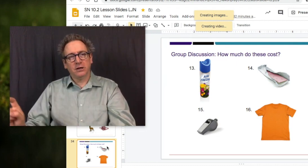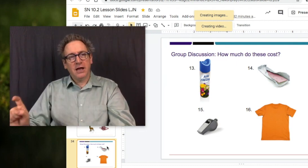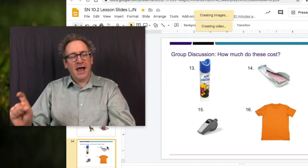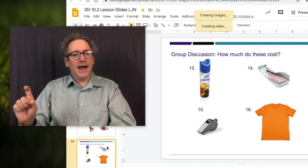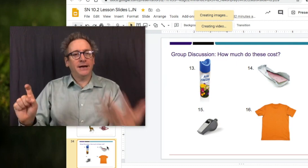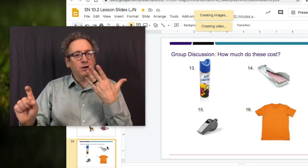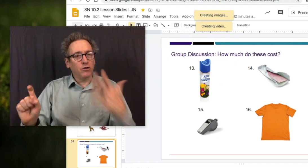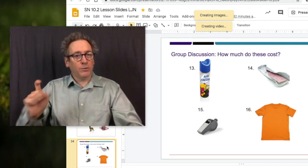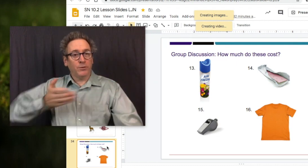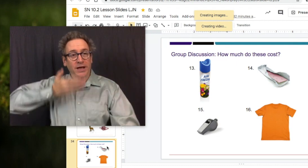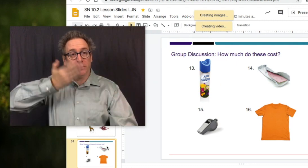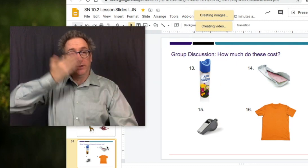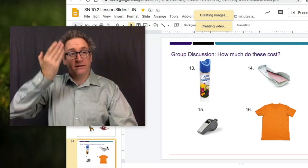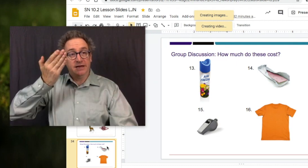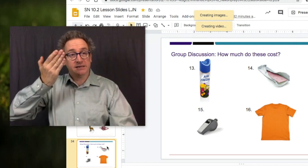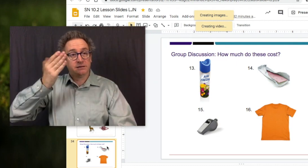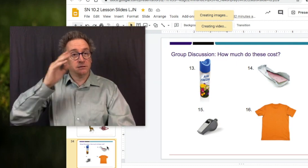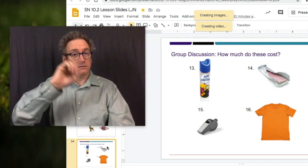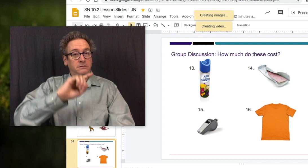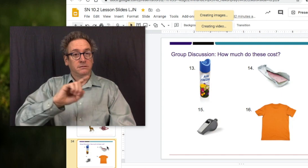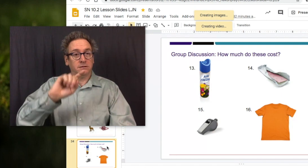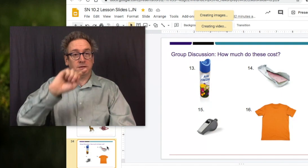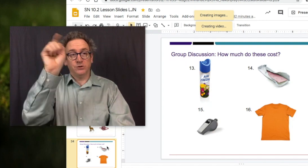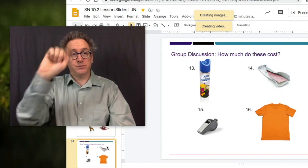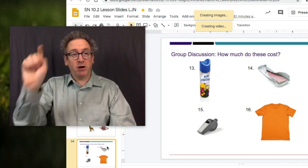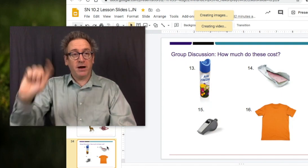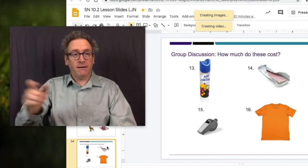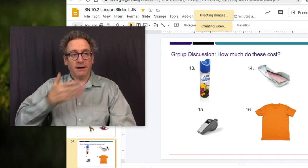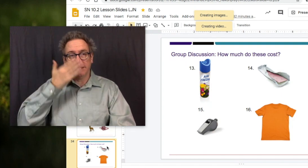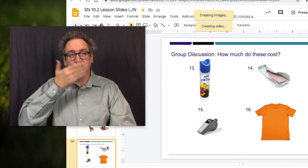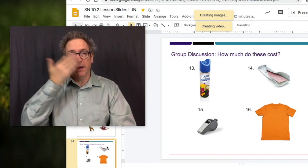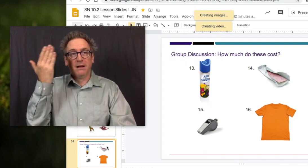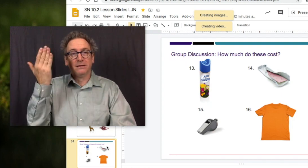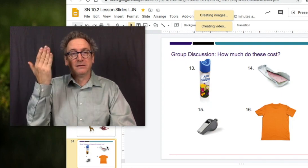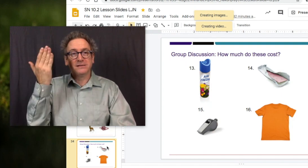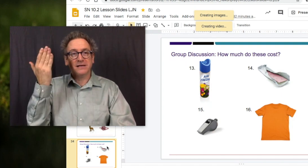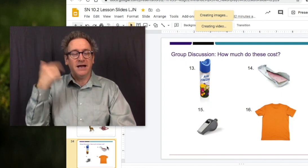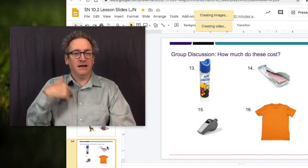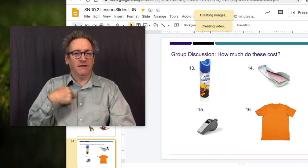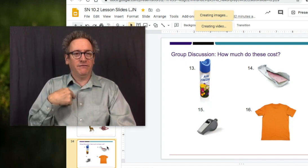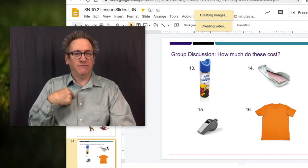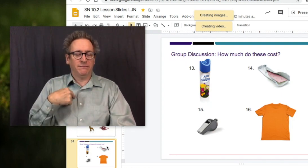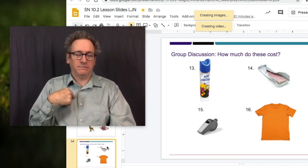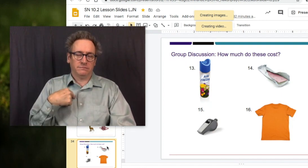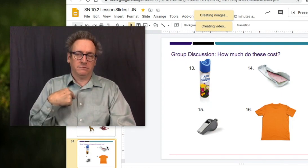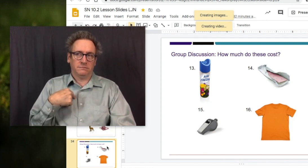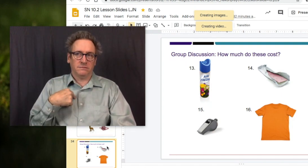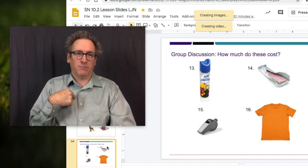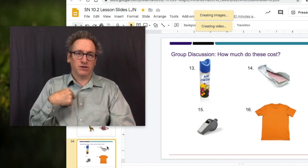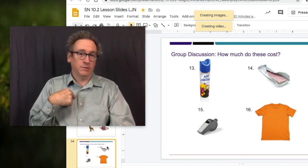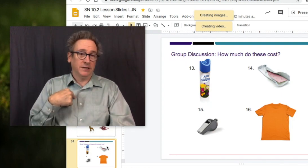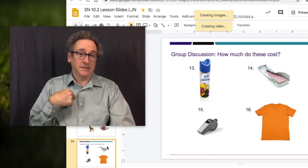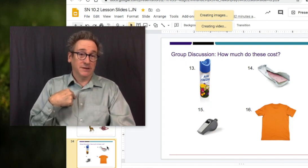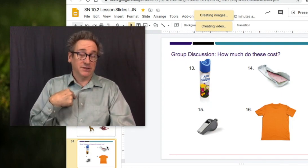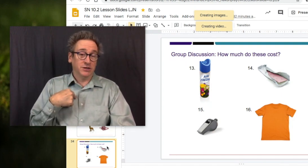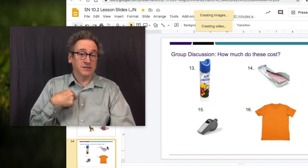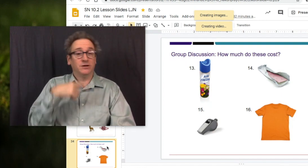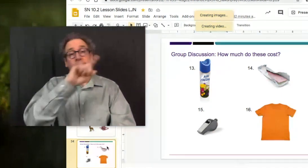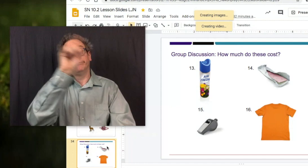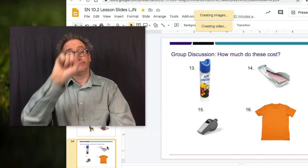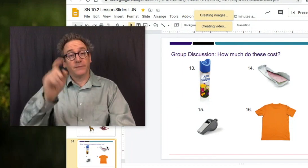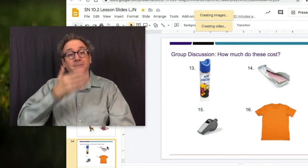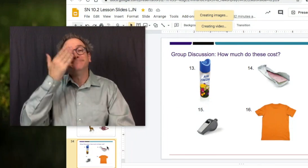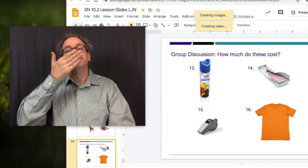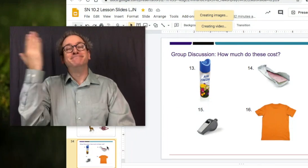freshener, and normally we end with this. So you spray and it smells, and if, presumably it smells good,